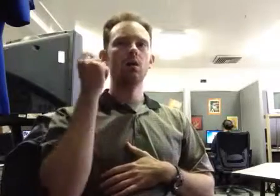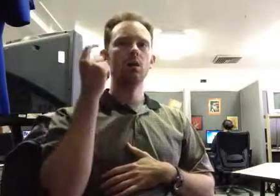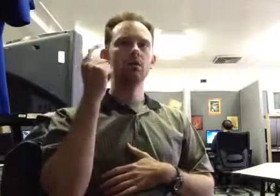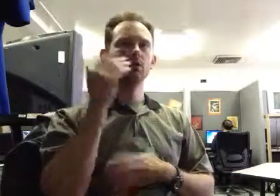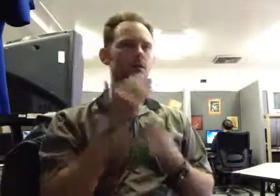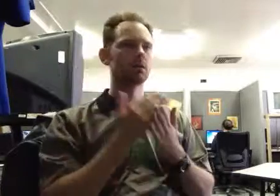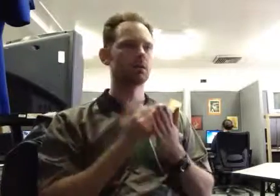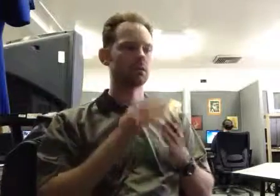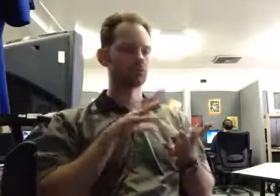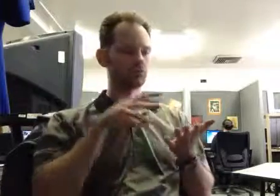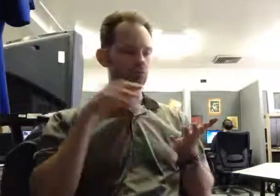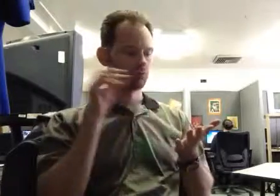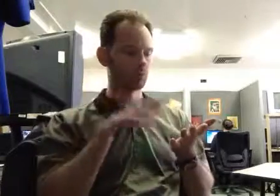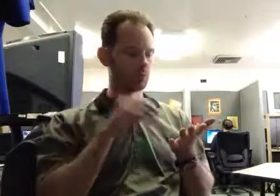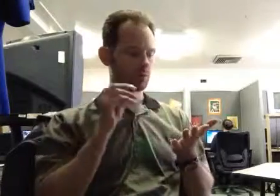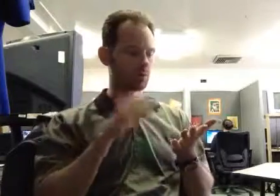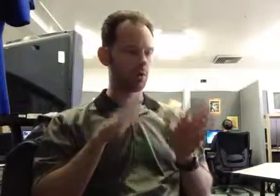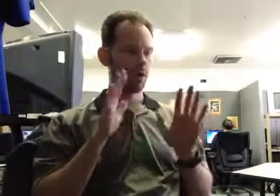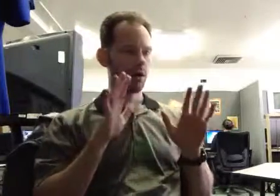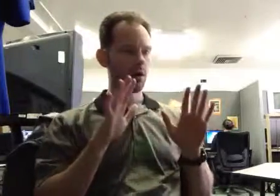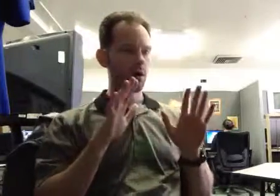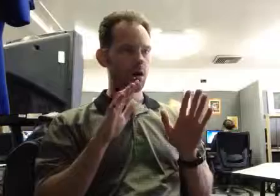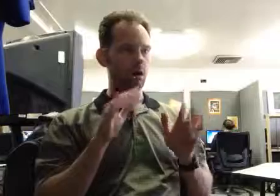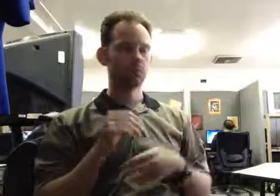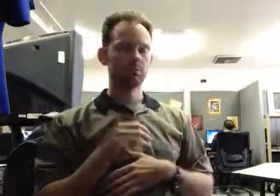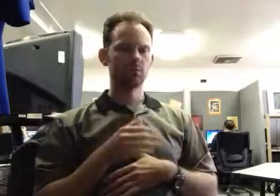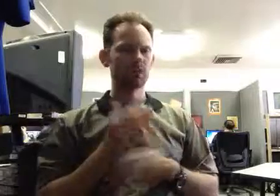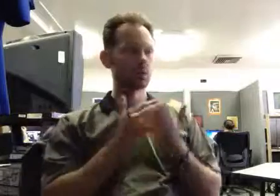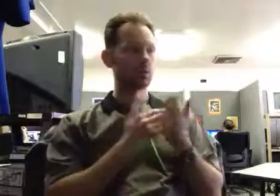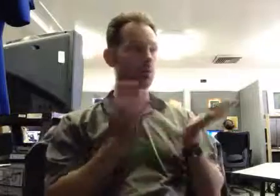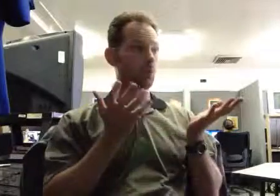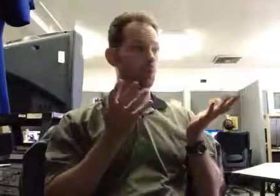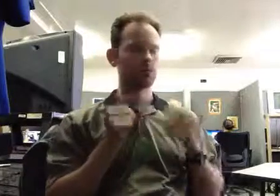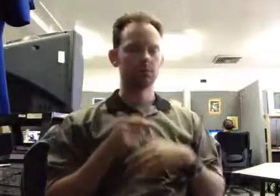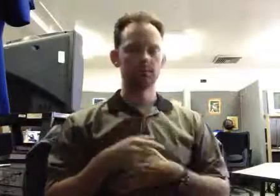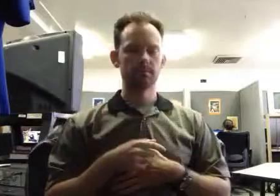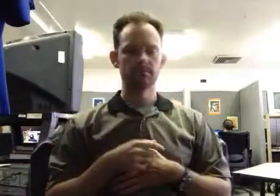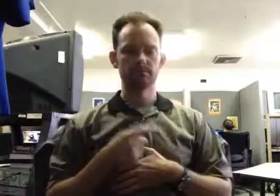here. And the lesson is this: when you give a gift, it is gone.